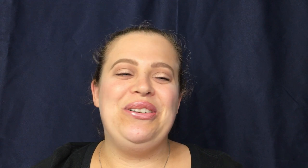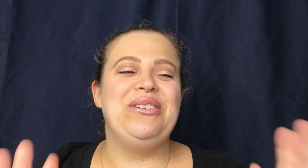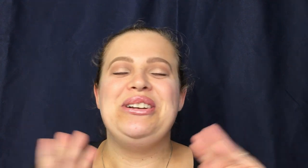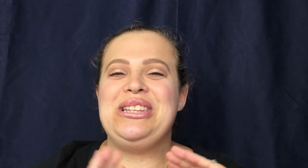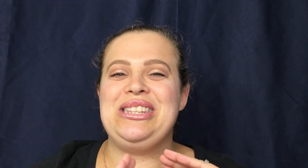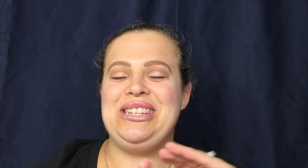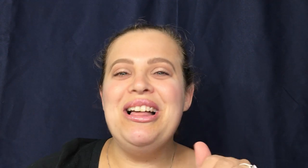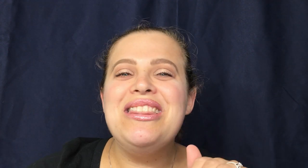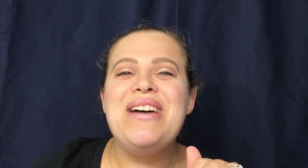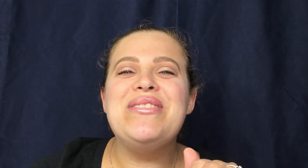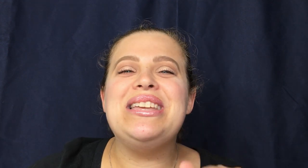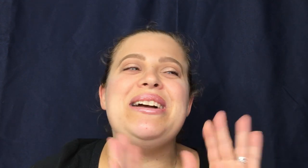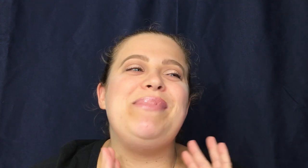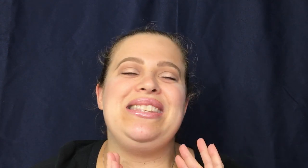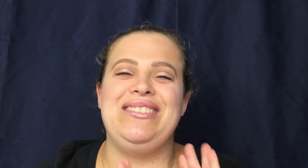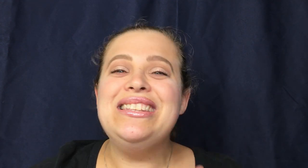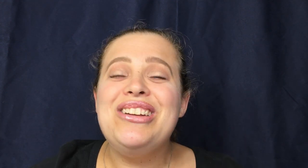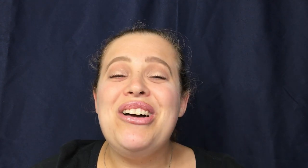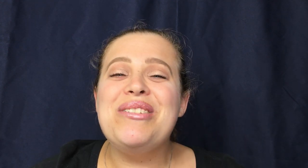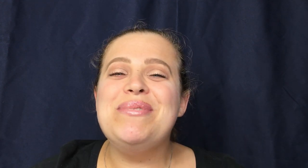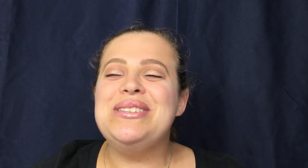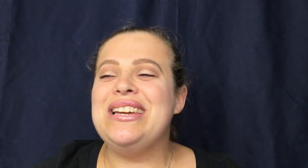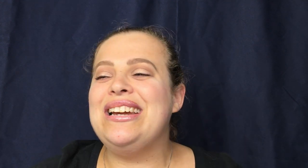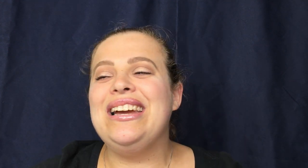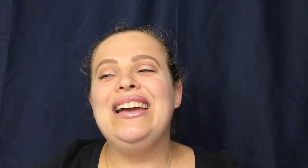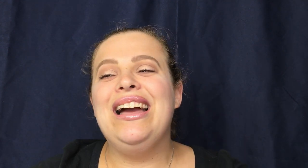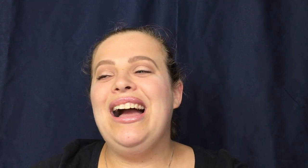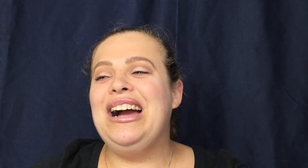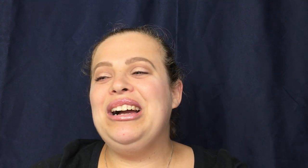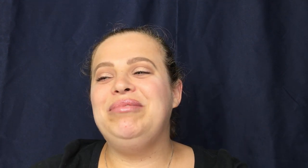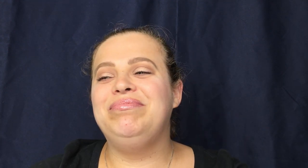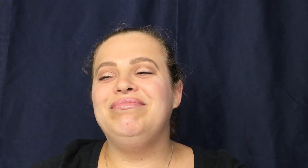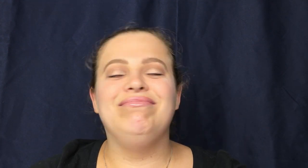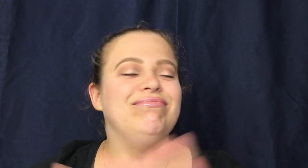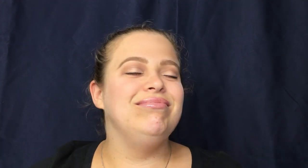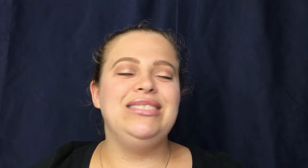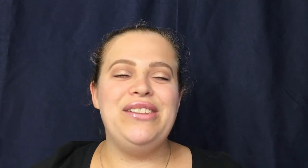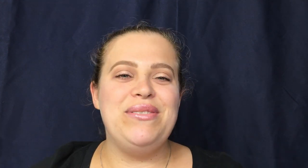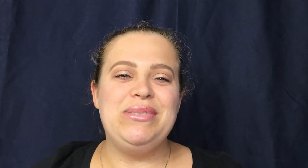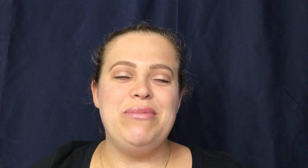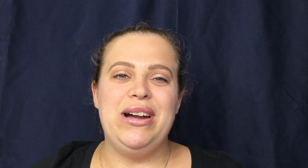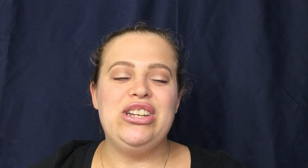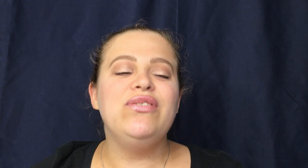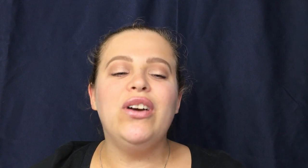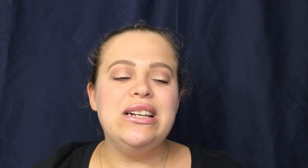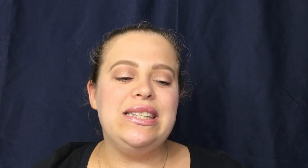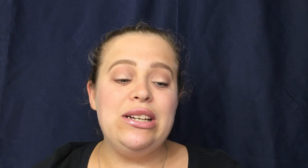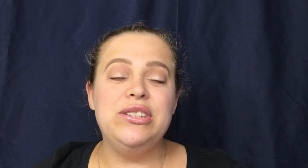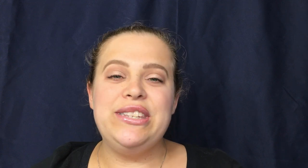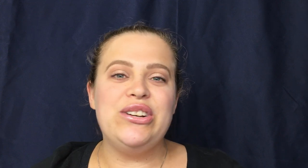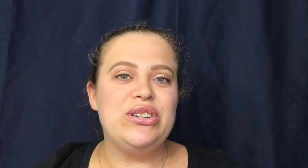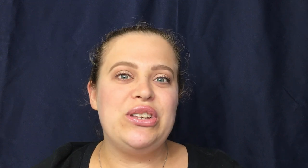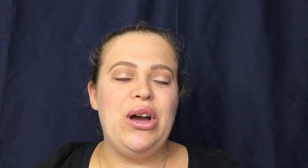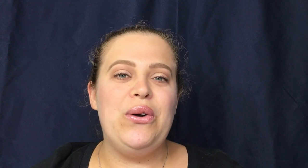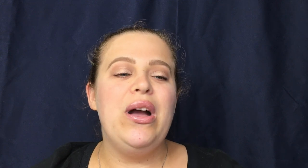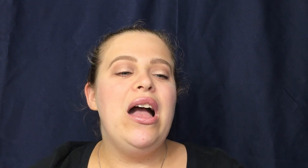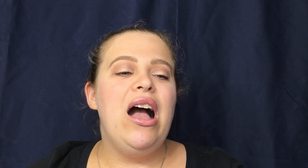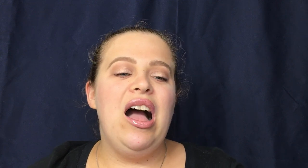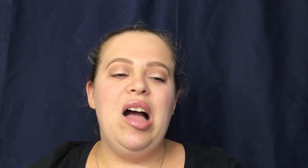So, still in love with them. I still listen to all their music. Love them so much. As far as single singers go,